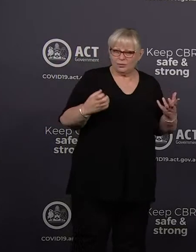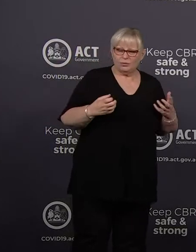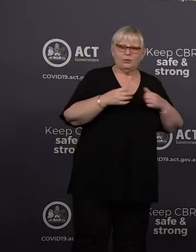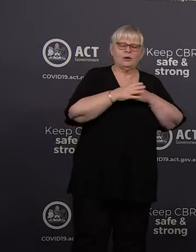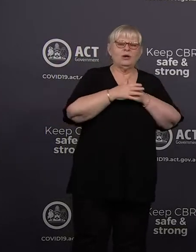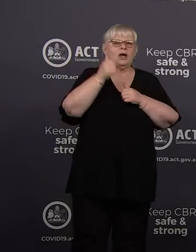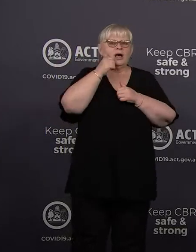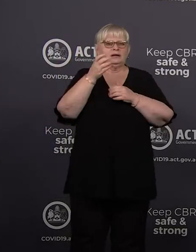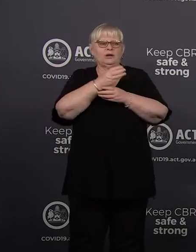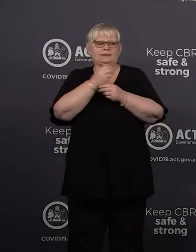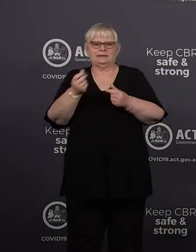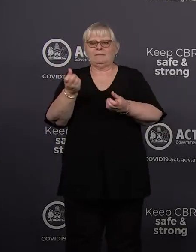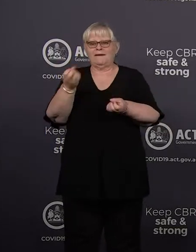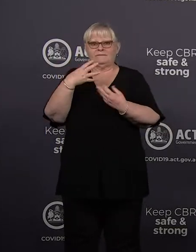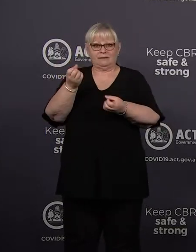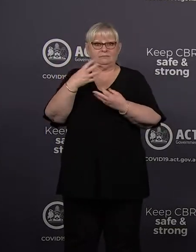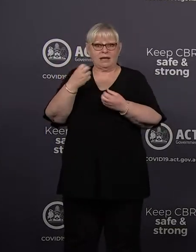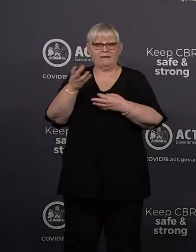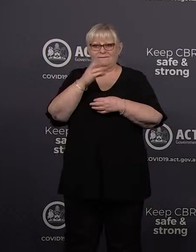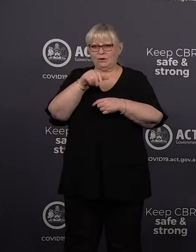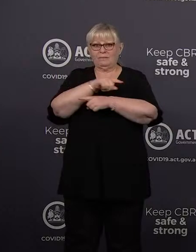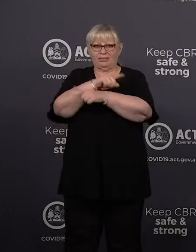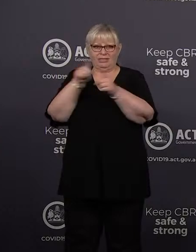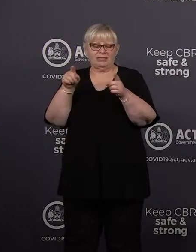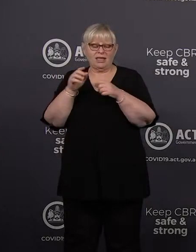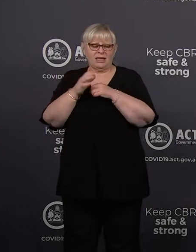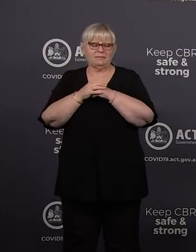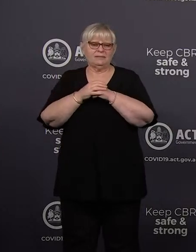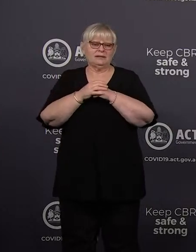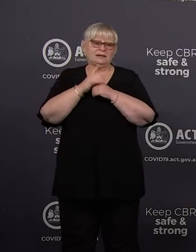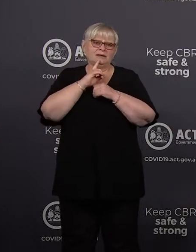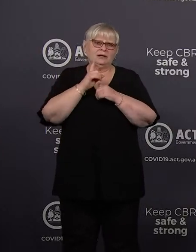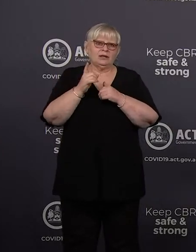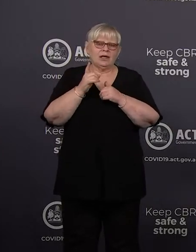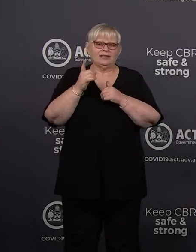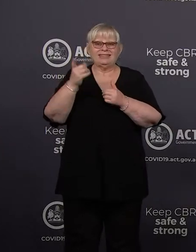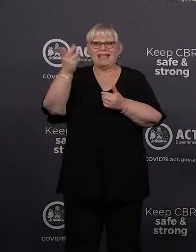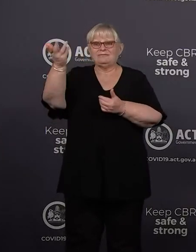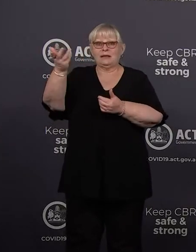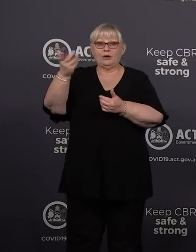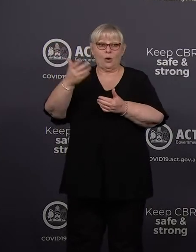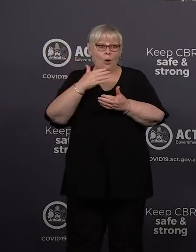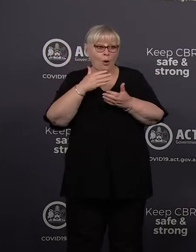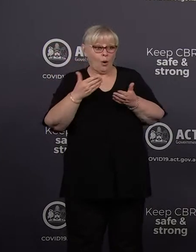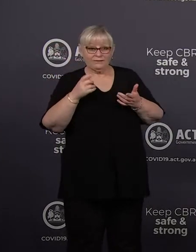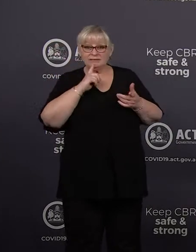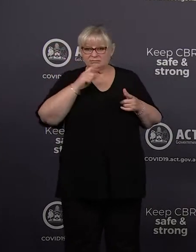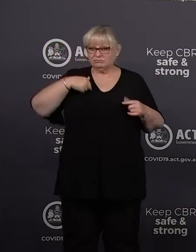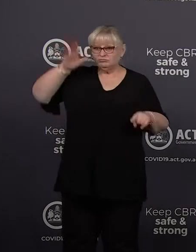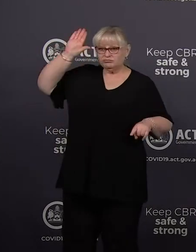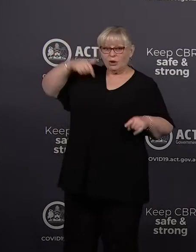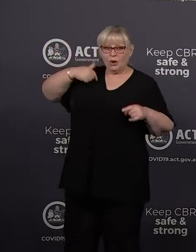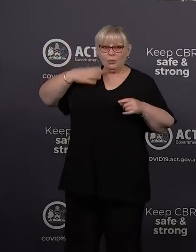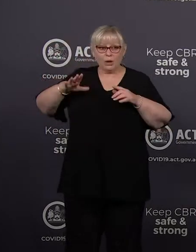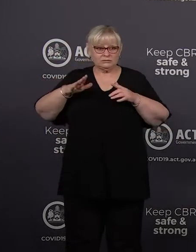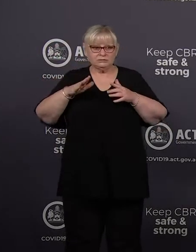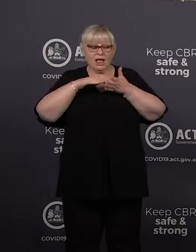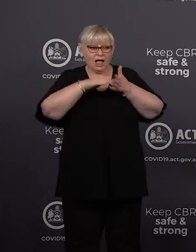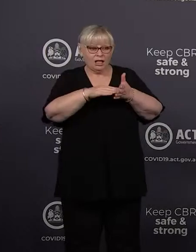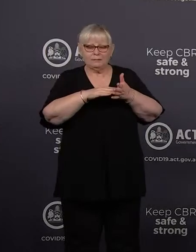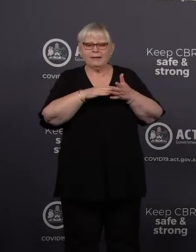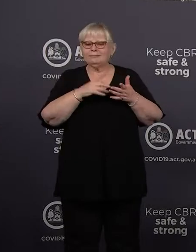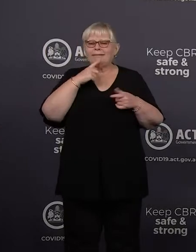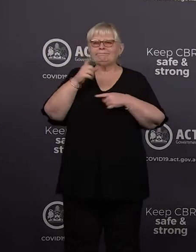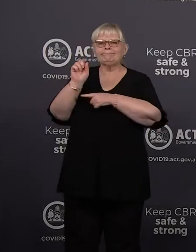some of the feedback that I've received from them has been that offers of support and help haven't been accepted, and there